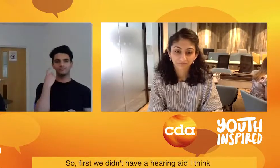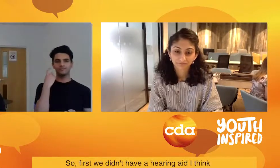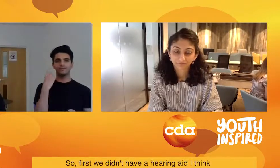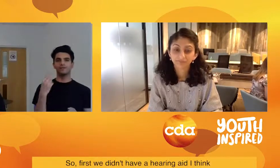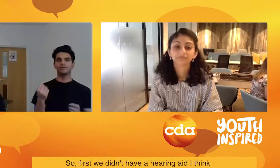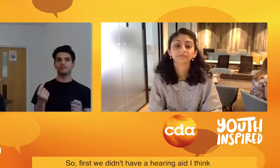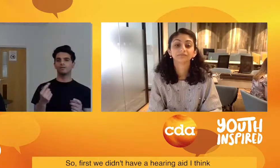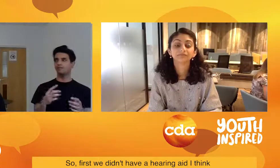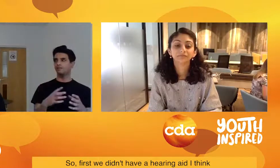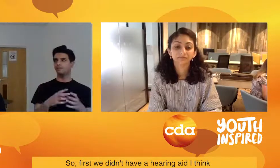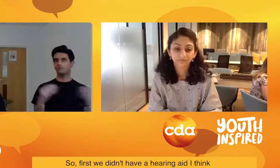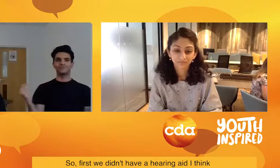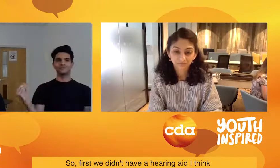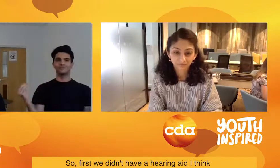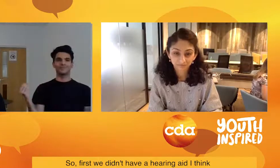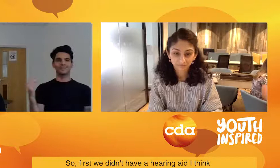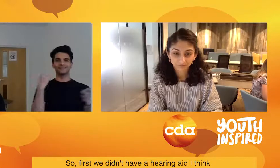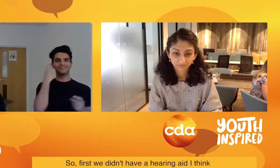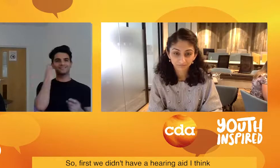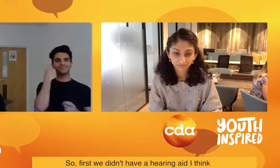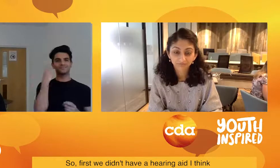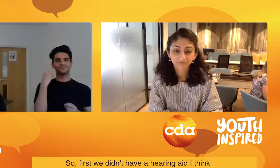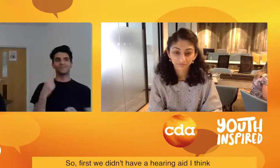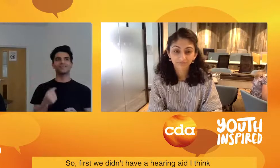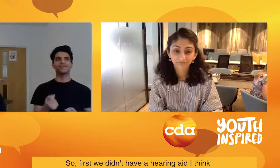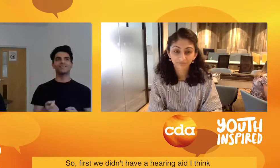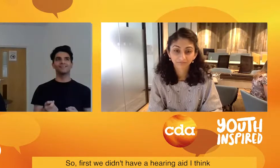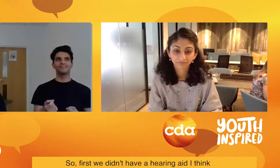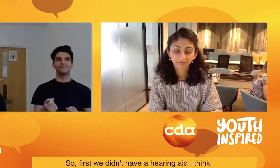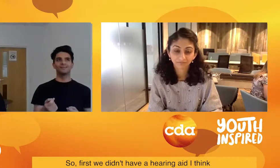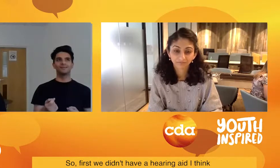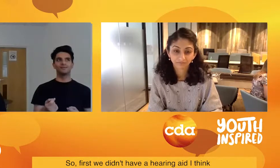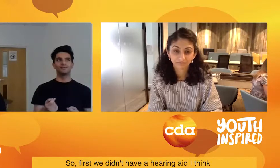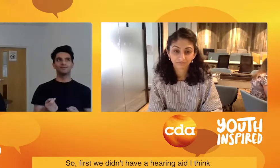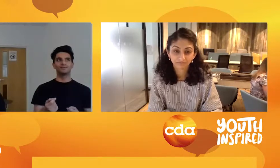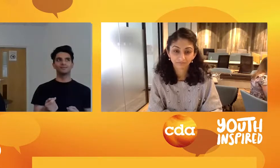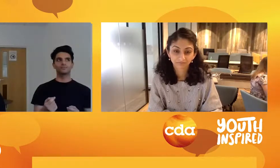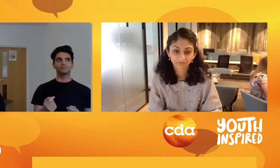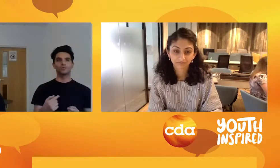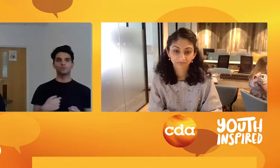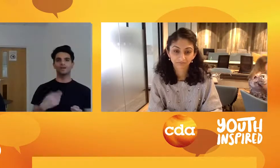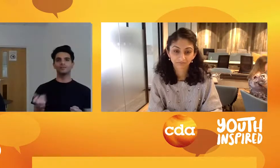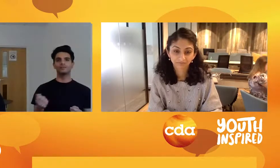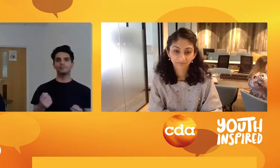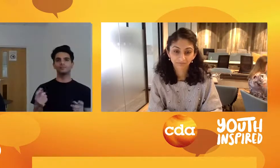So first we didn't have a hearing aid. I think we'd lost it or something had happened to it.